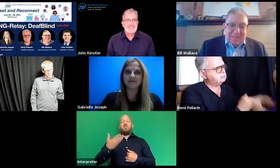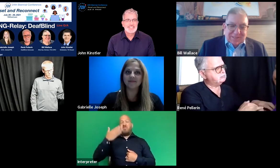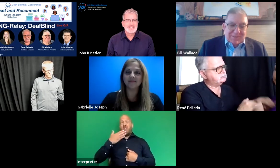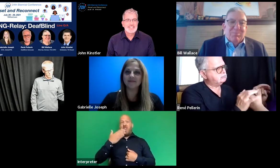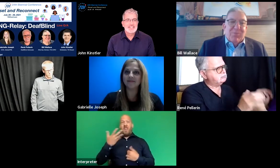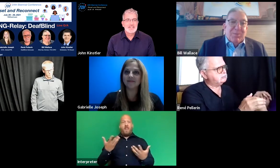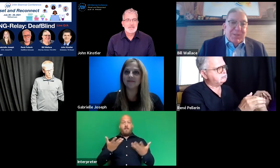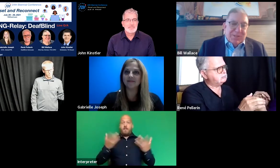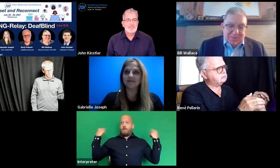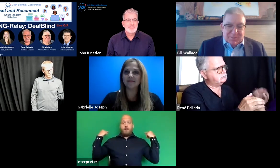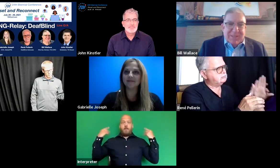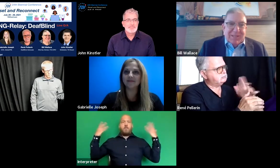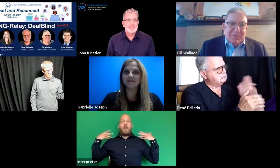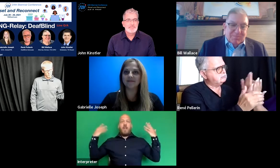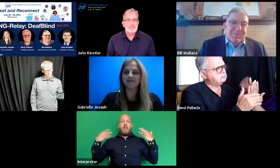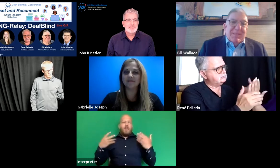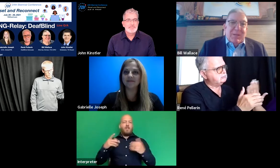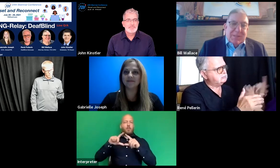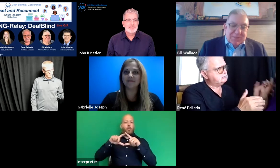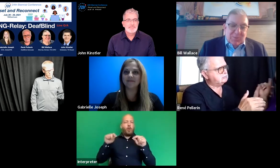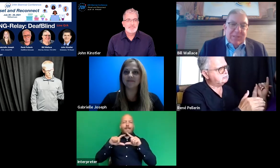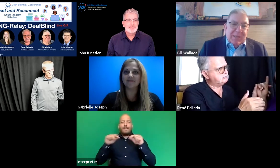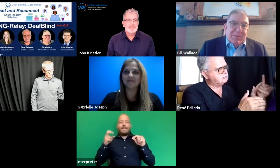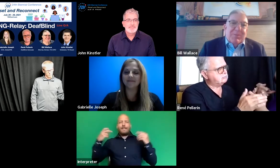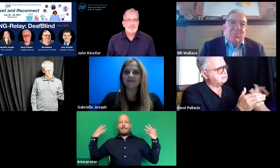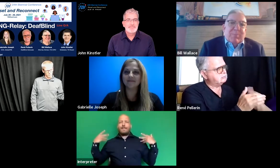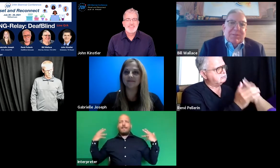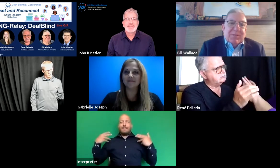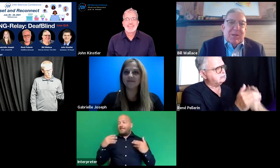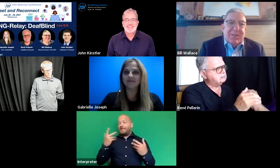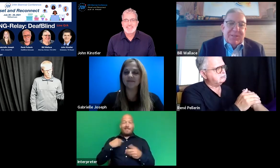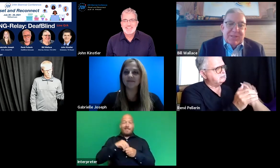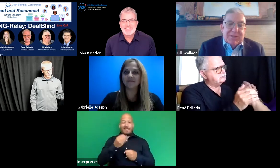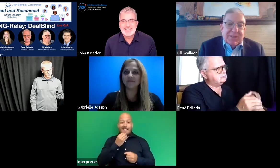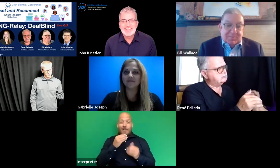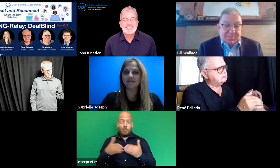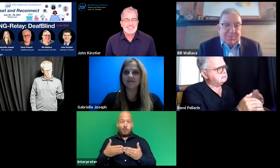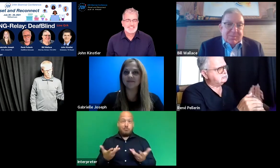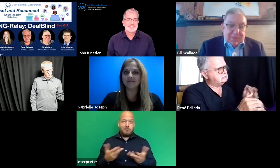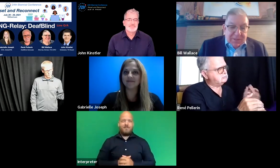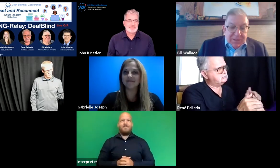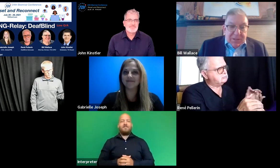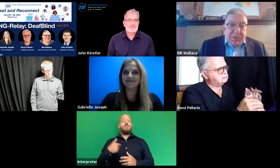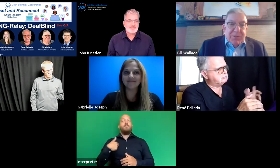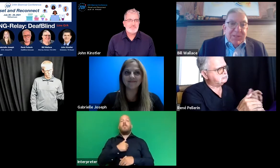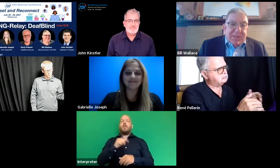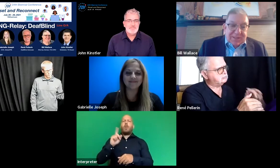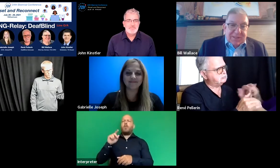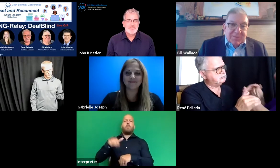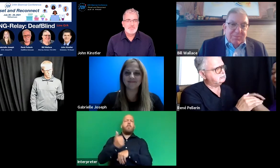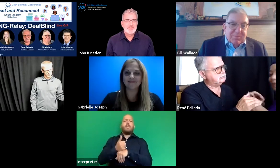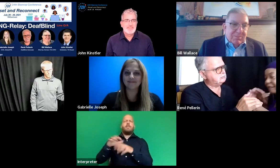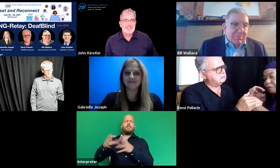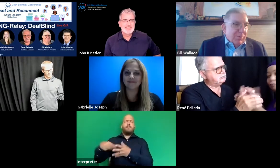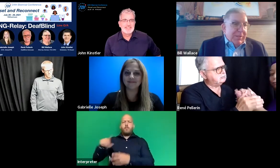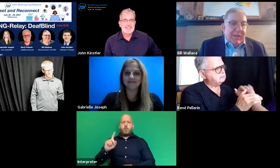brick fireplace in my dining room. And I'm based in Washington, D.C. So I'd like